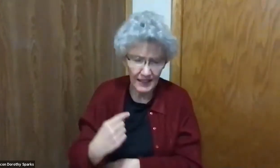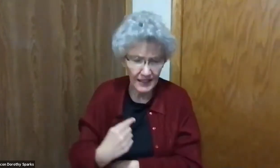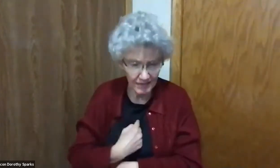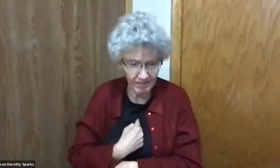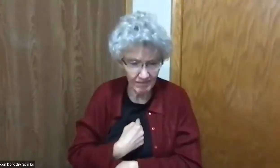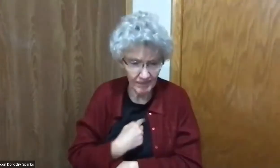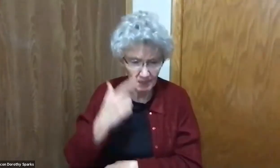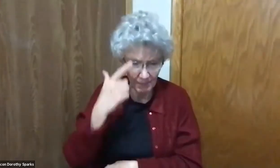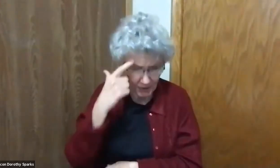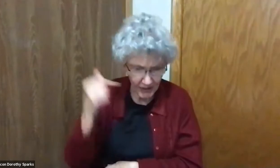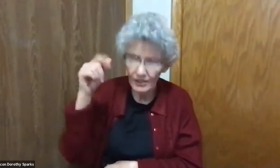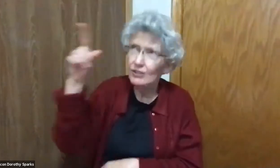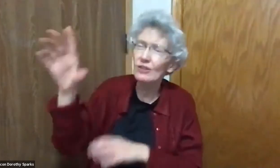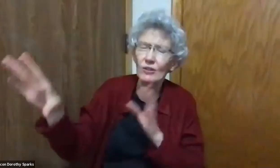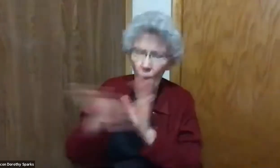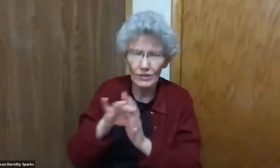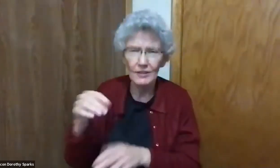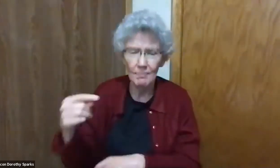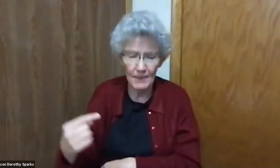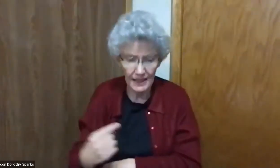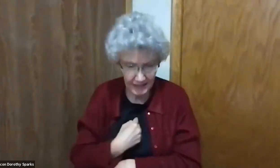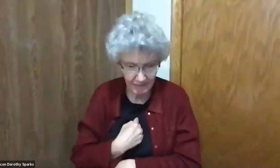The Lord's Spirit has come to me